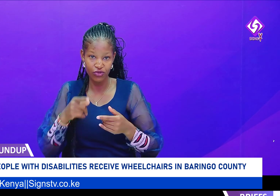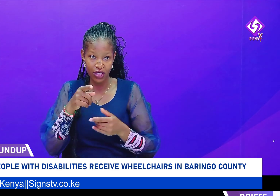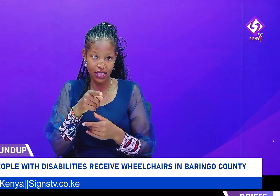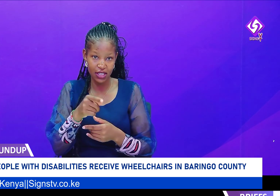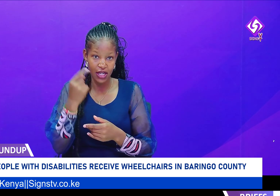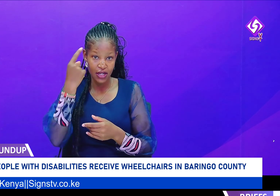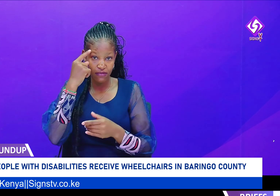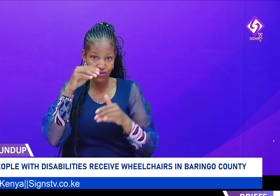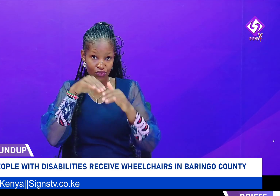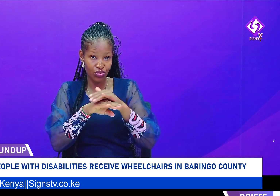critical support.